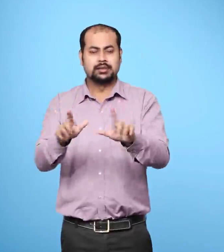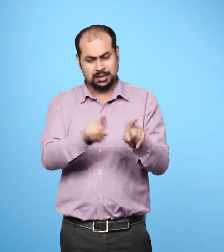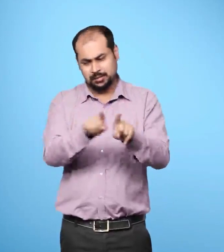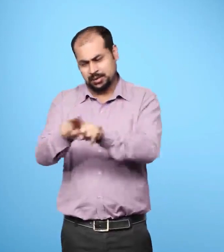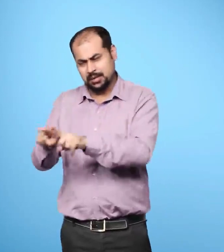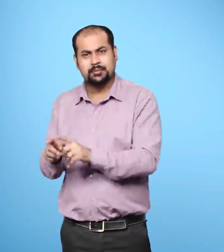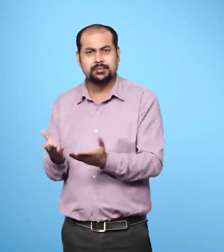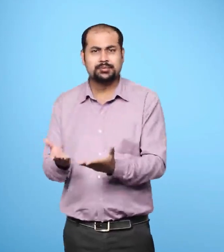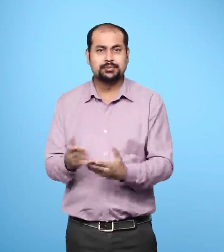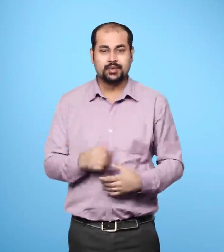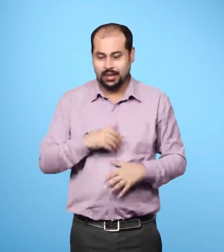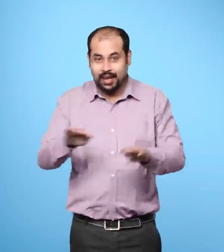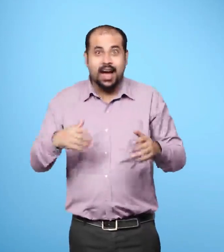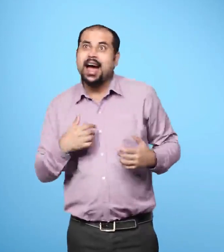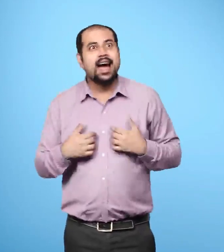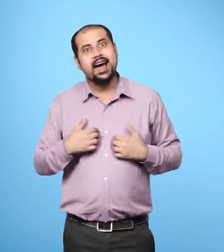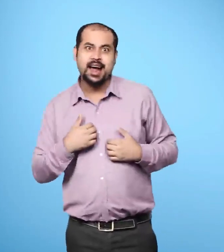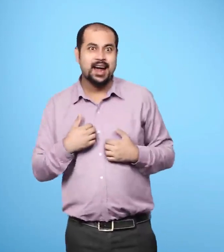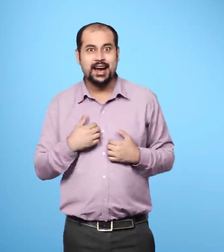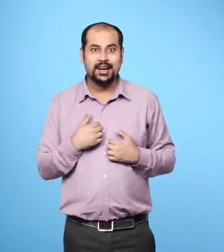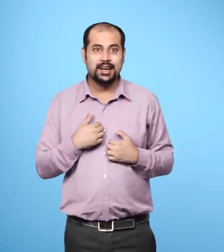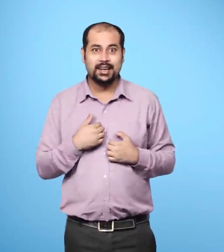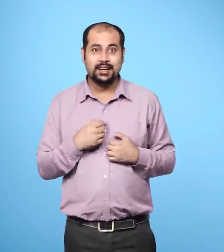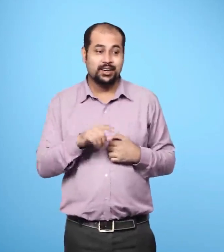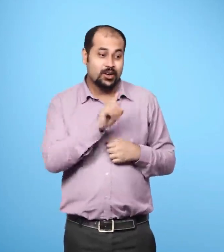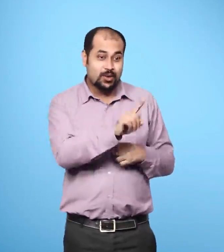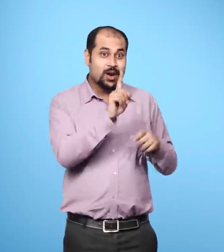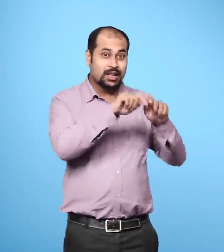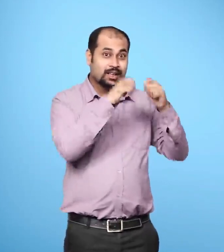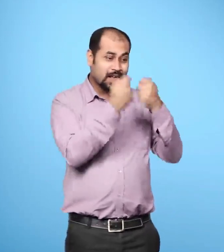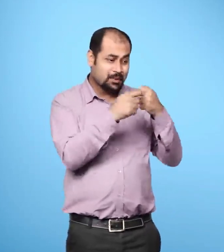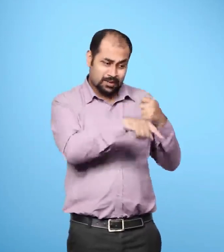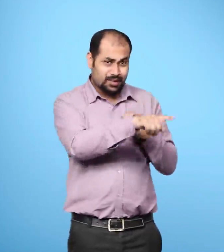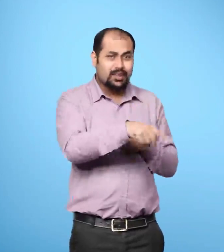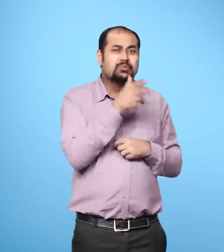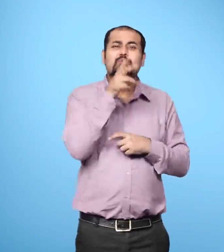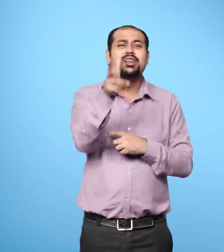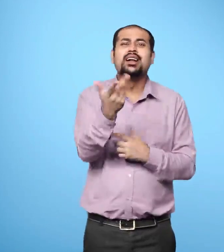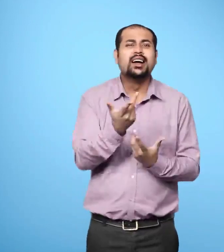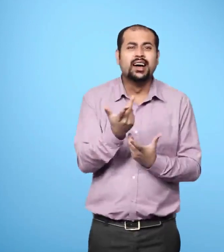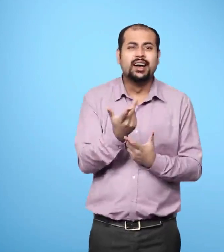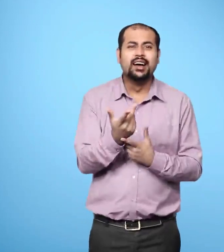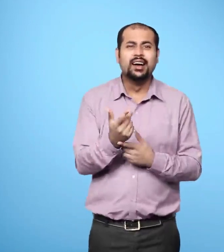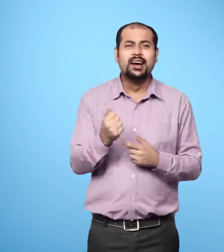Other student says excitedly. Our team will clean the best. Here we go. Rub